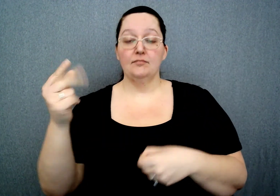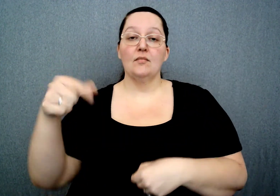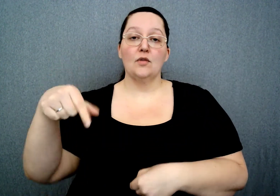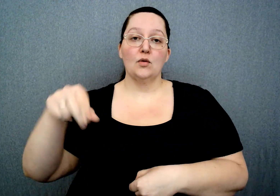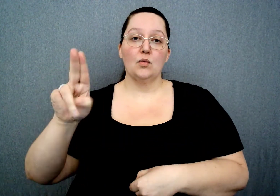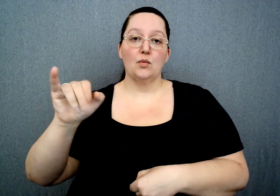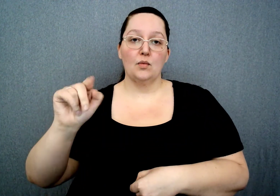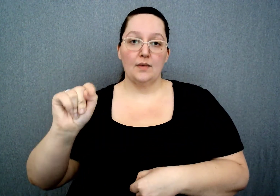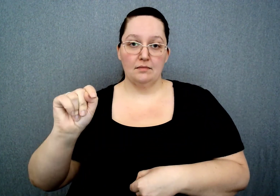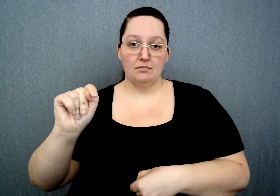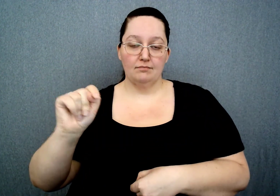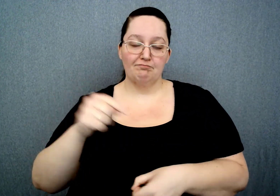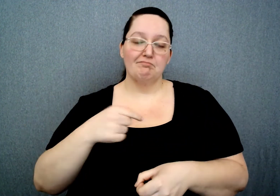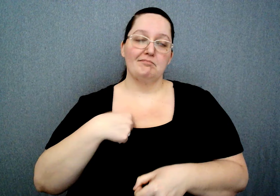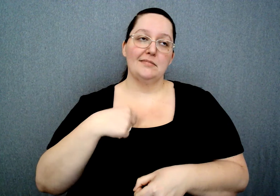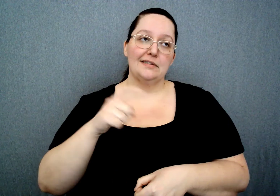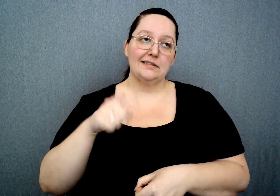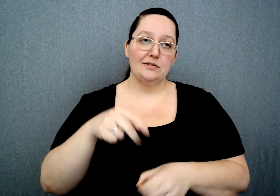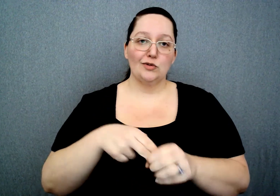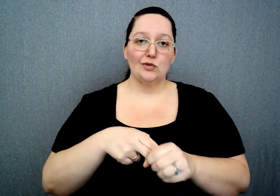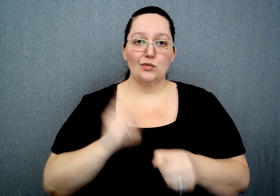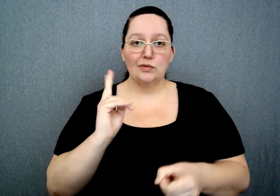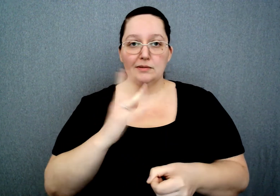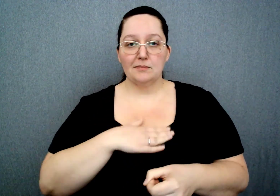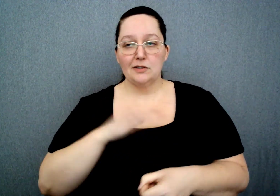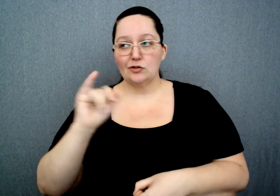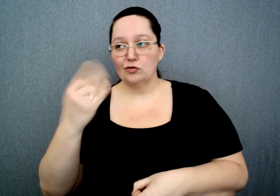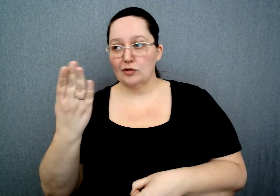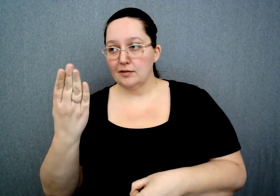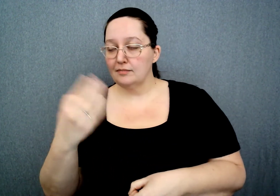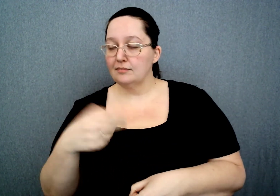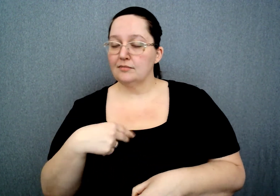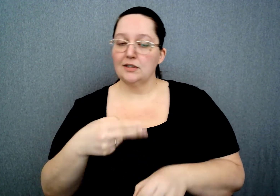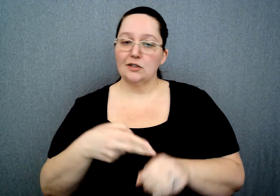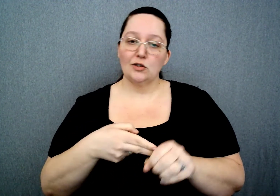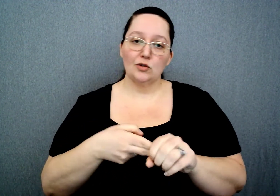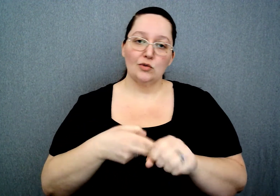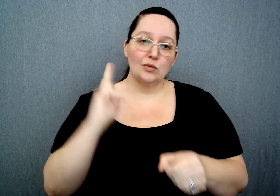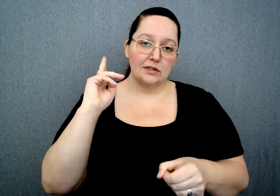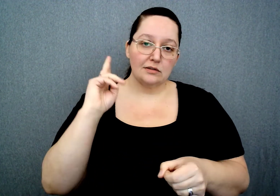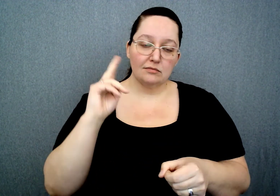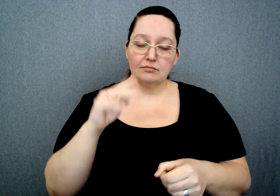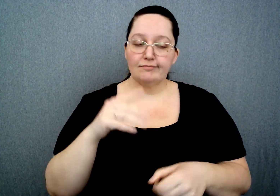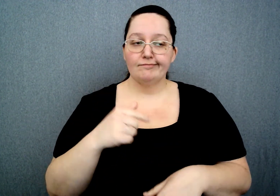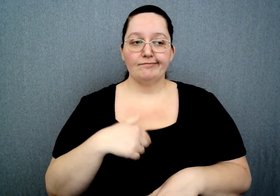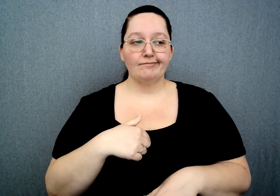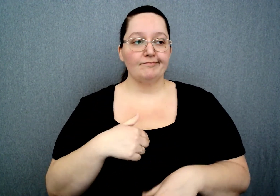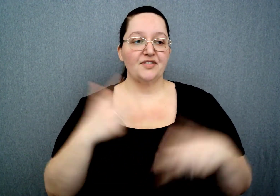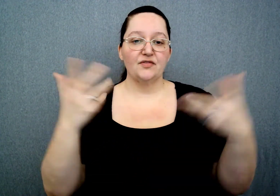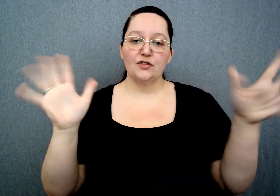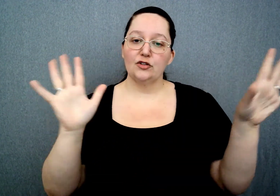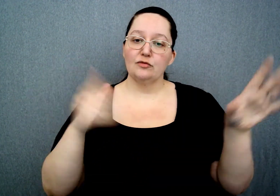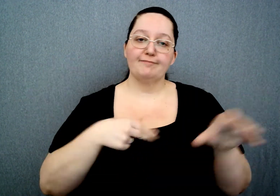instead of push in, that would be to quit. I need to quit my job. Right, I quit, I'm